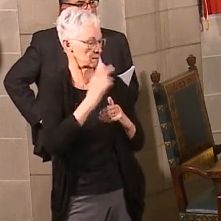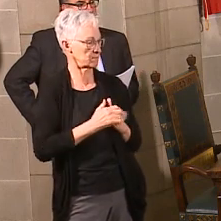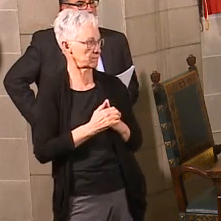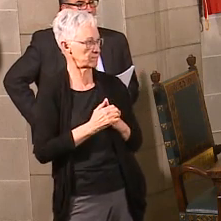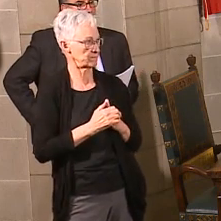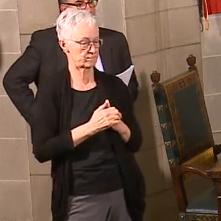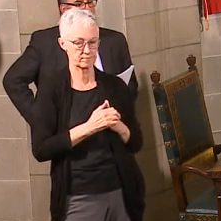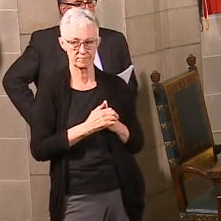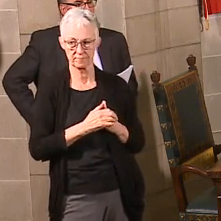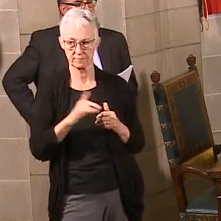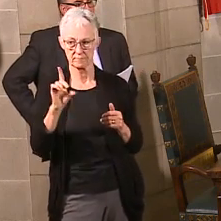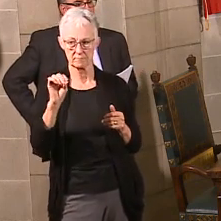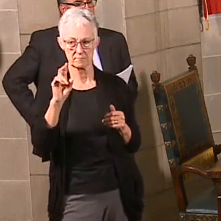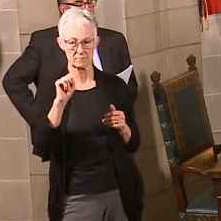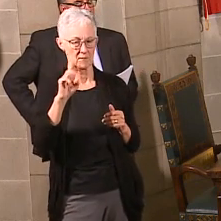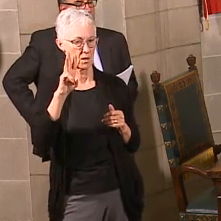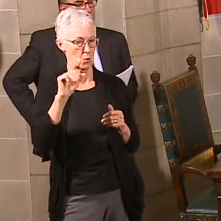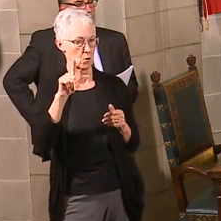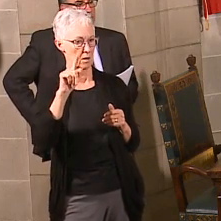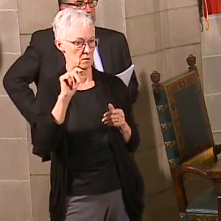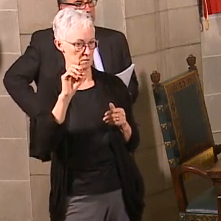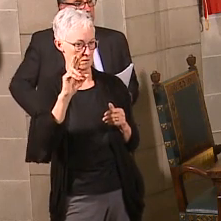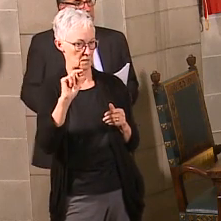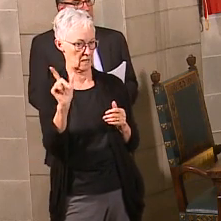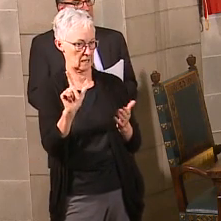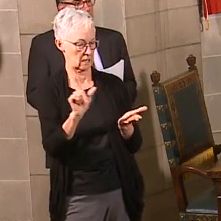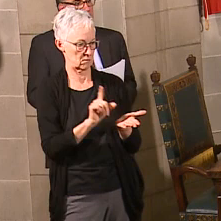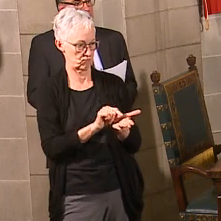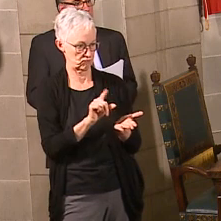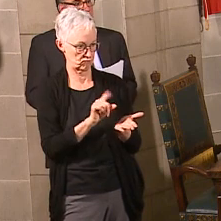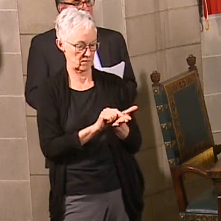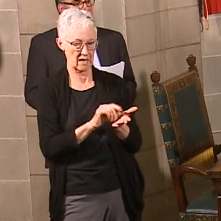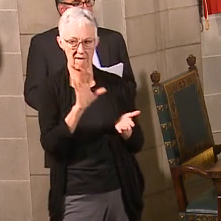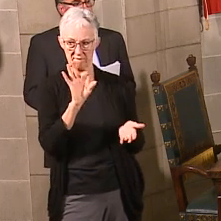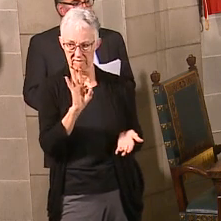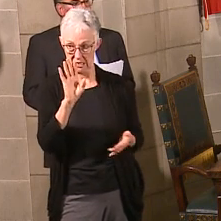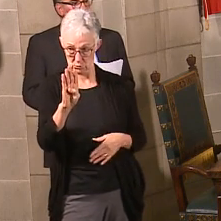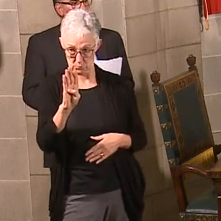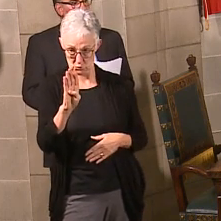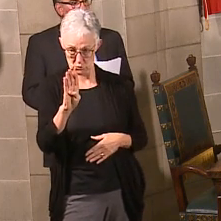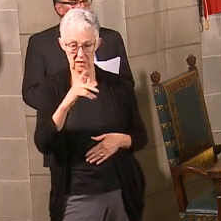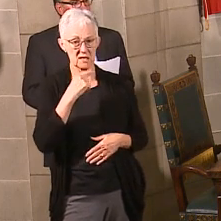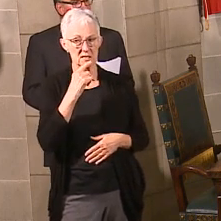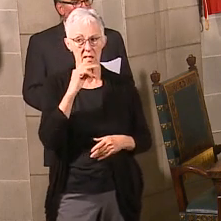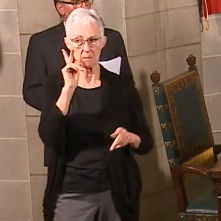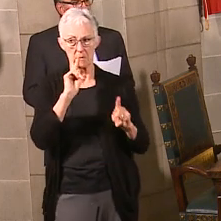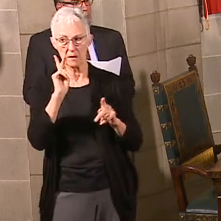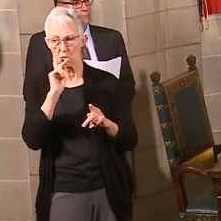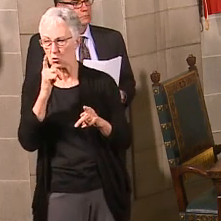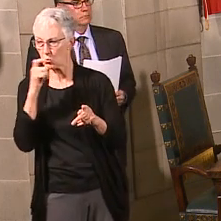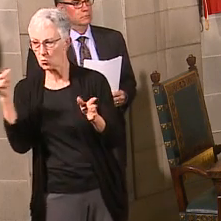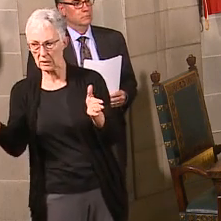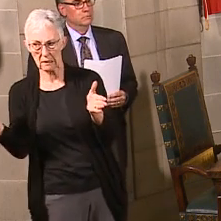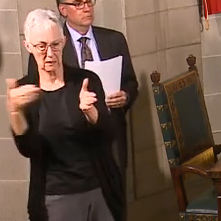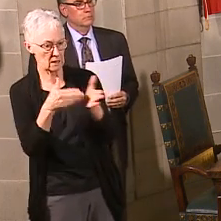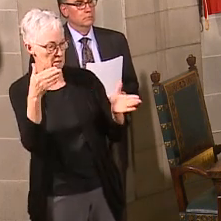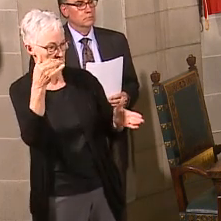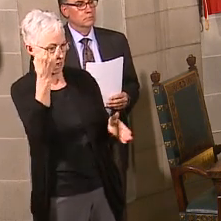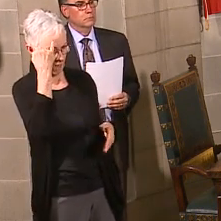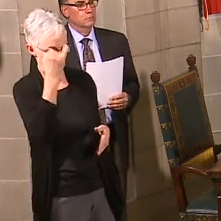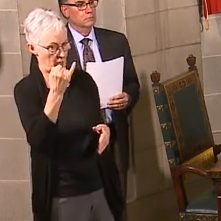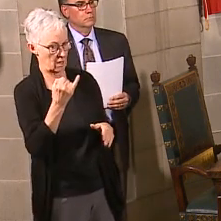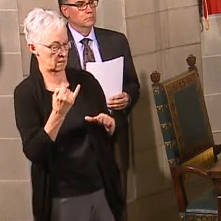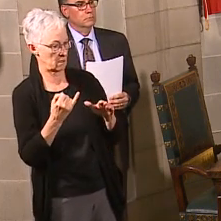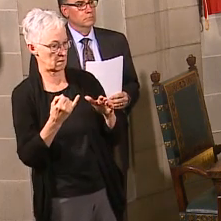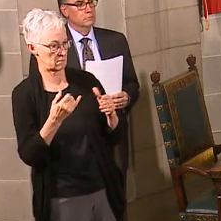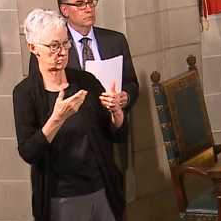Lincoln Journal Star. Question, Facebook says it is blocking anti-quarantine protesters from using its site to organize in-person gatherings at